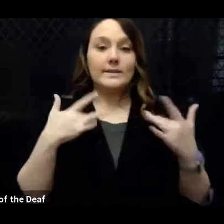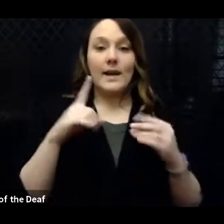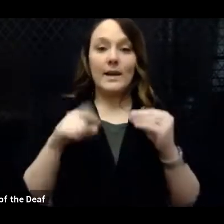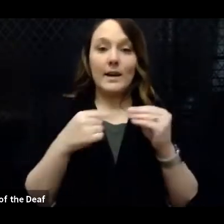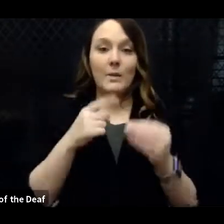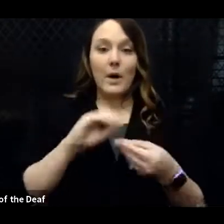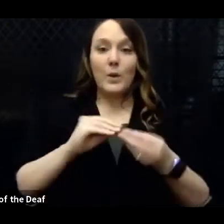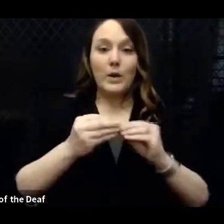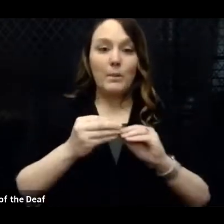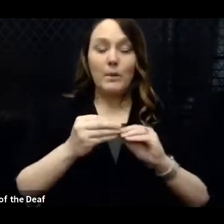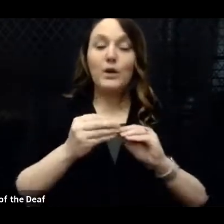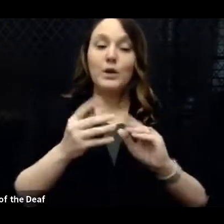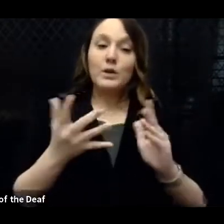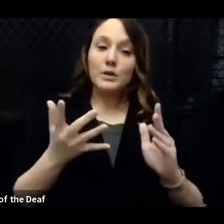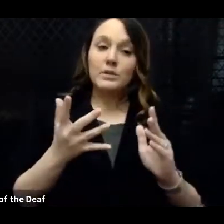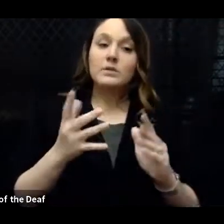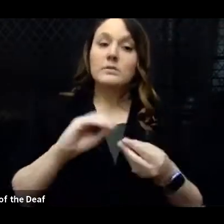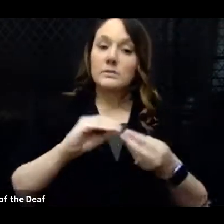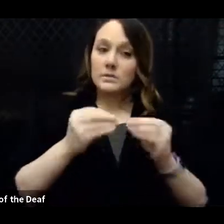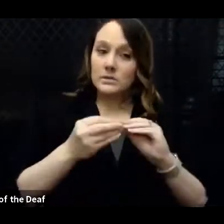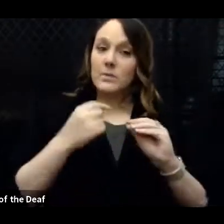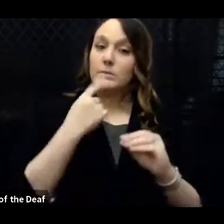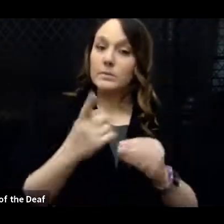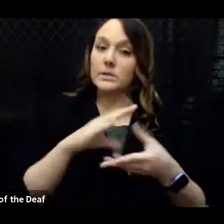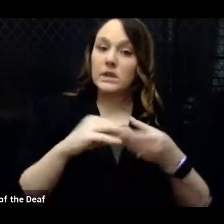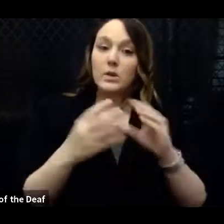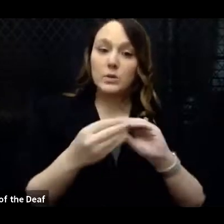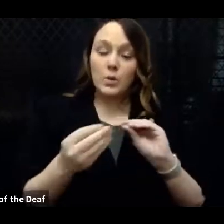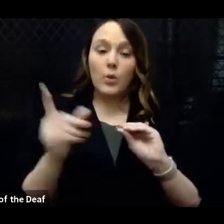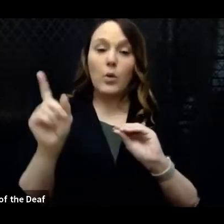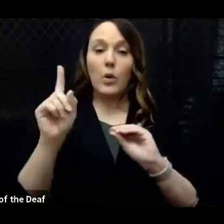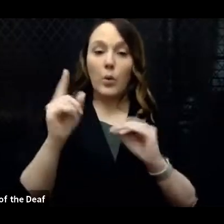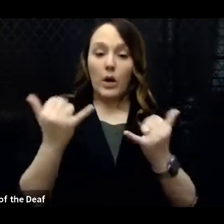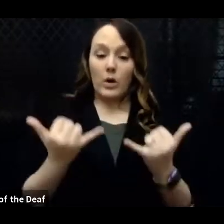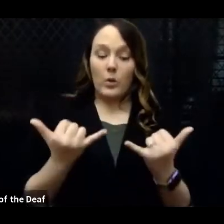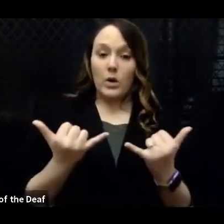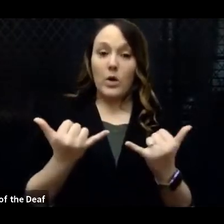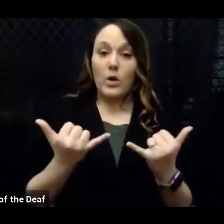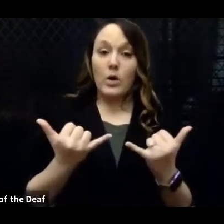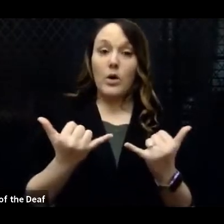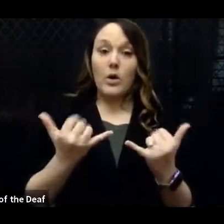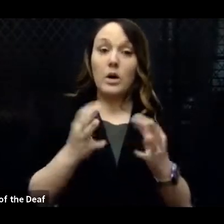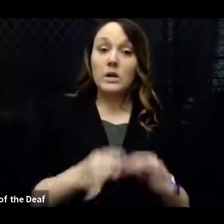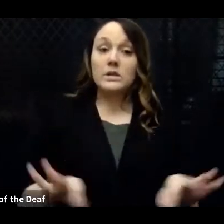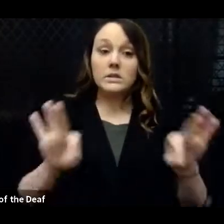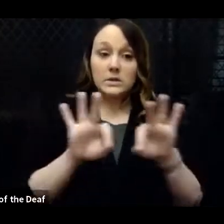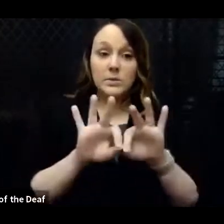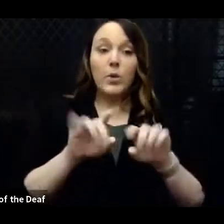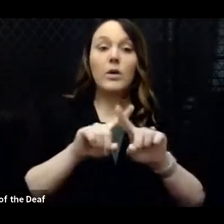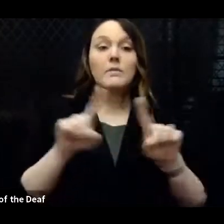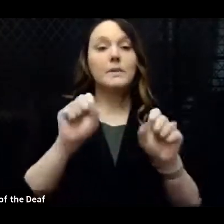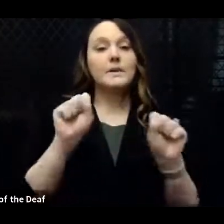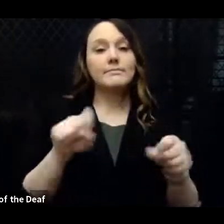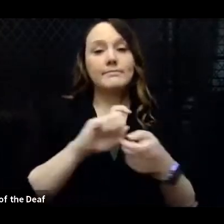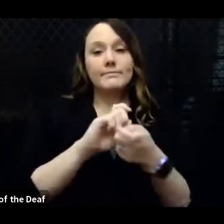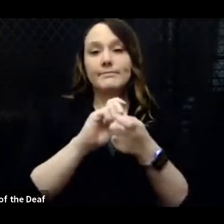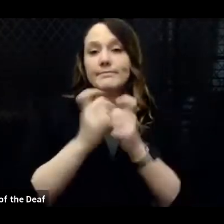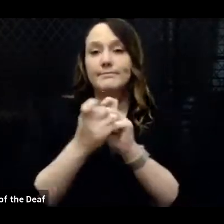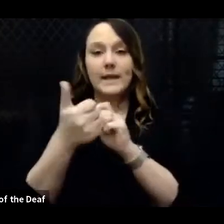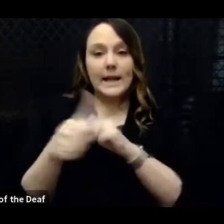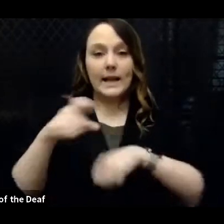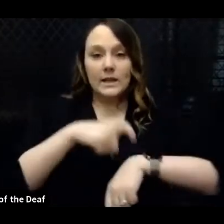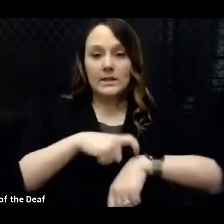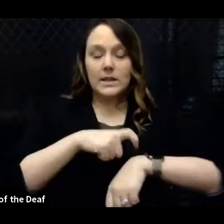numbers. The numbers tell a story of where we are. They're very important, but they can change at any time. I think if